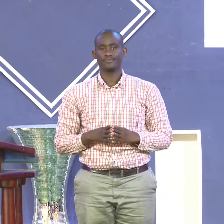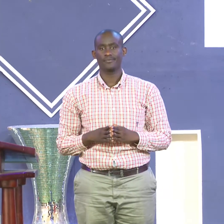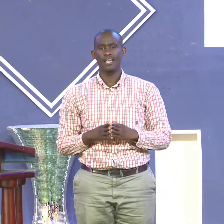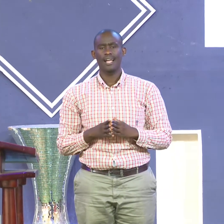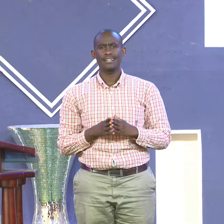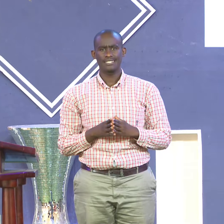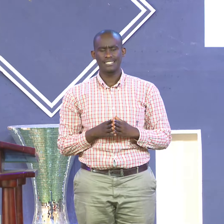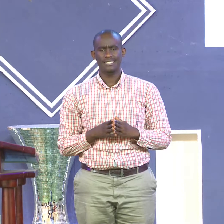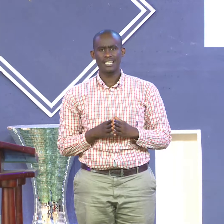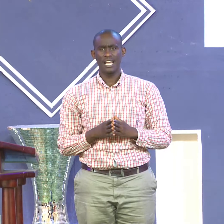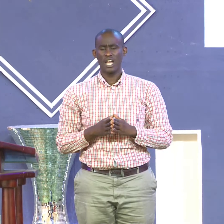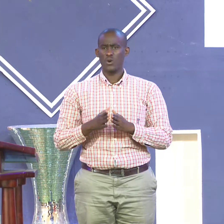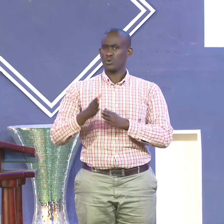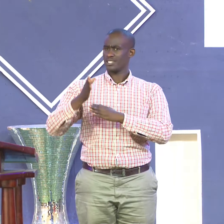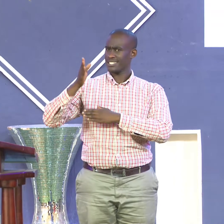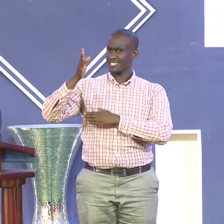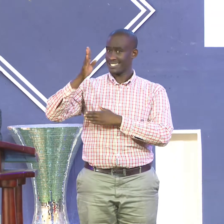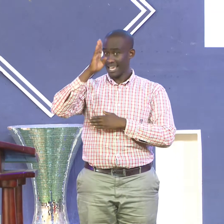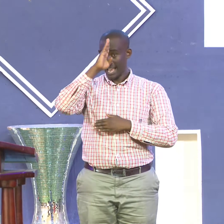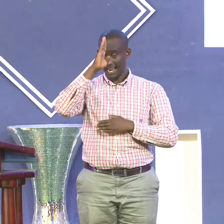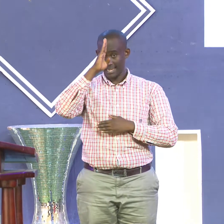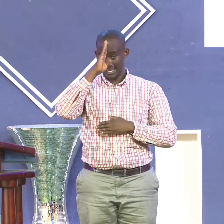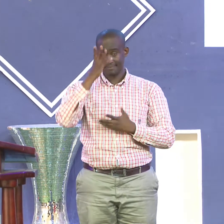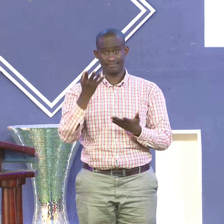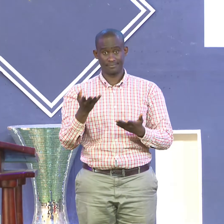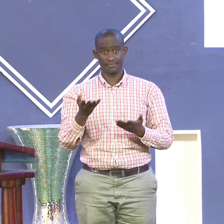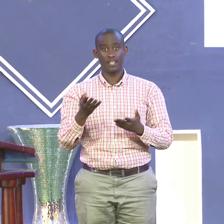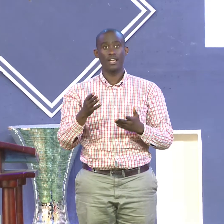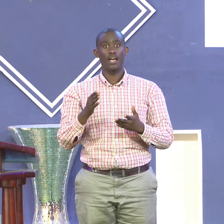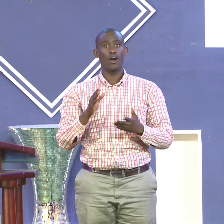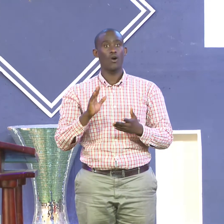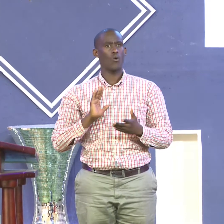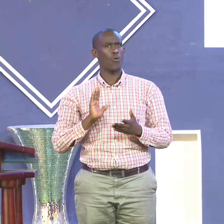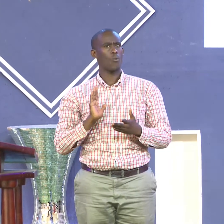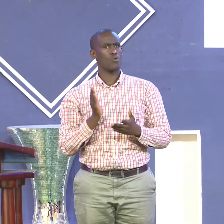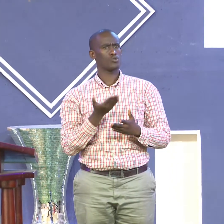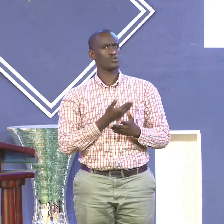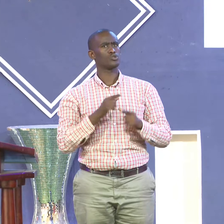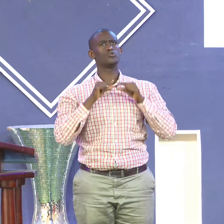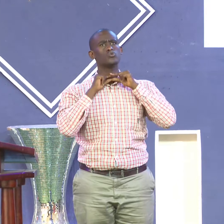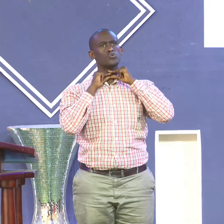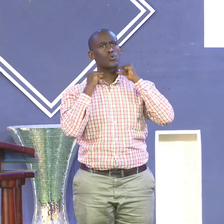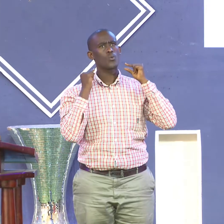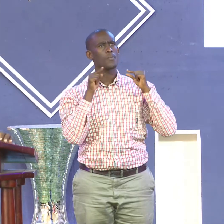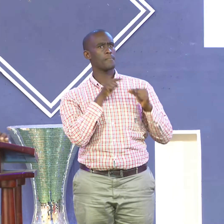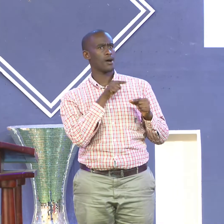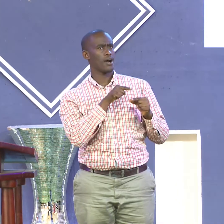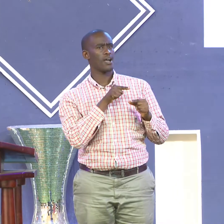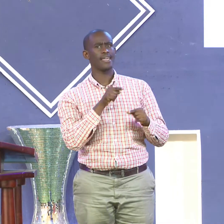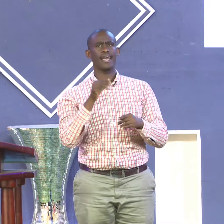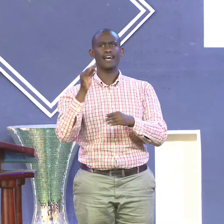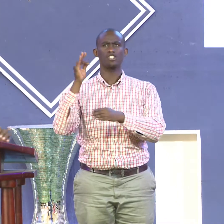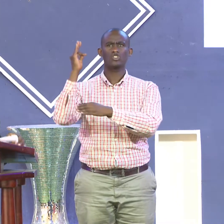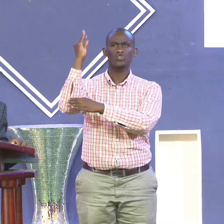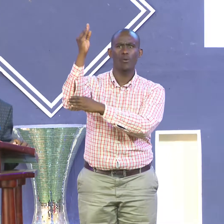Ku Sunday. On Sunday. Omusumba waffe yatusomesa ku mawanga gano. Our pastor taught us of these